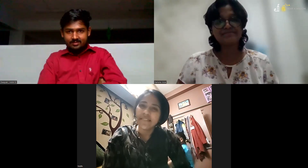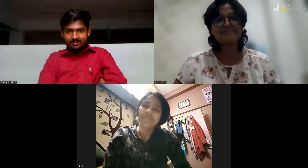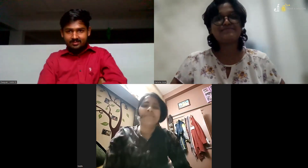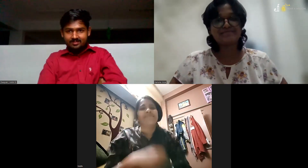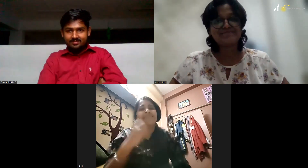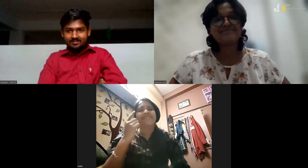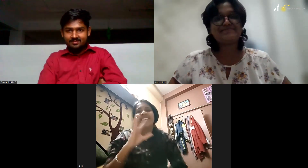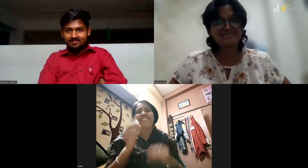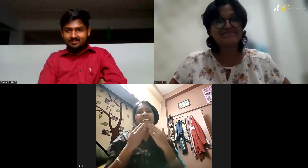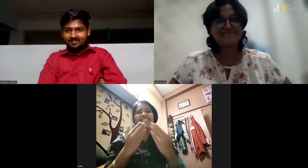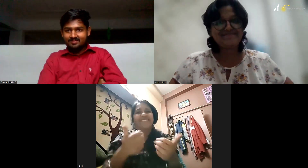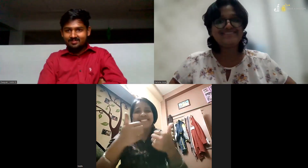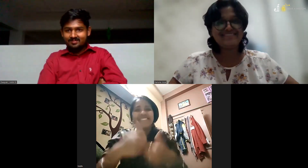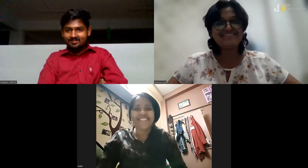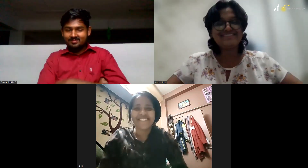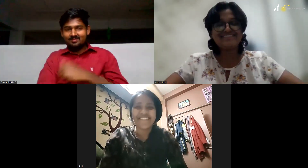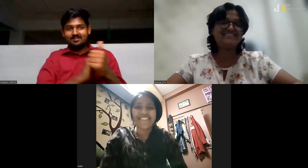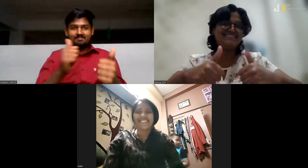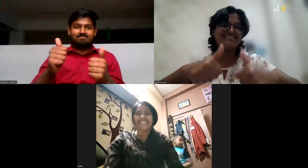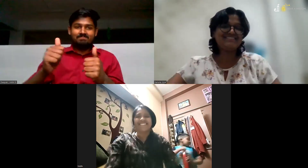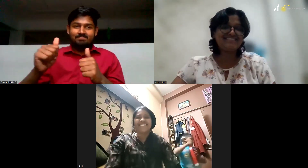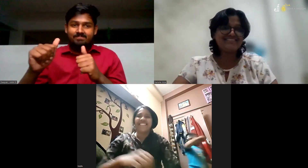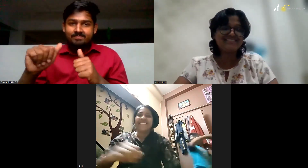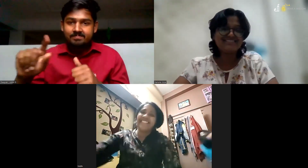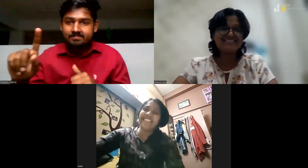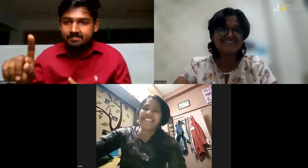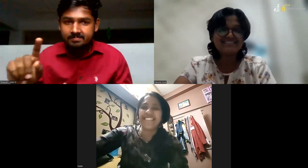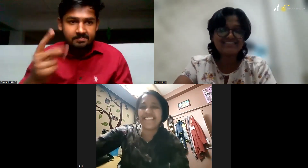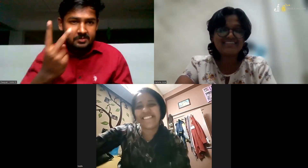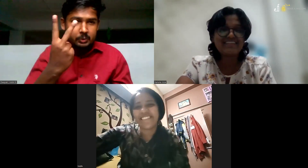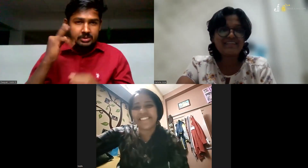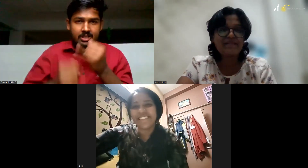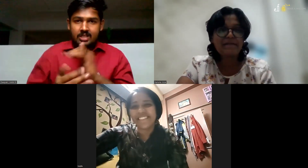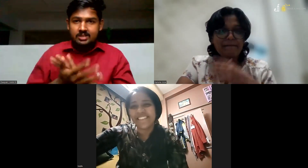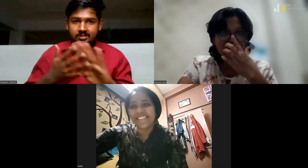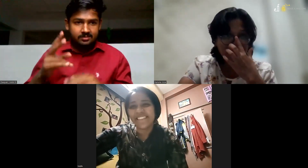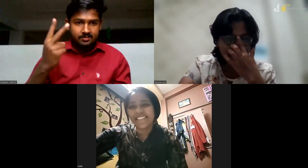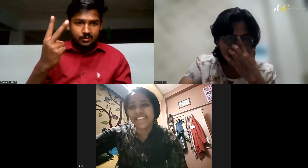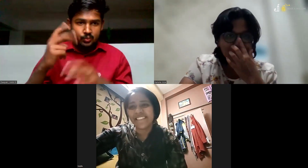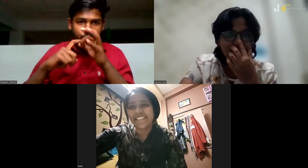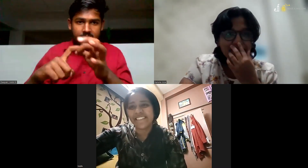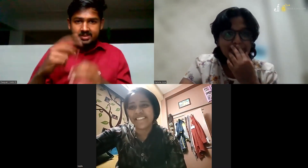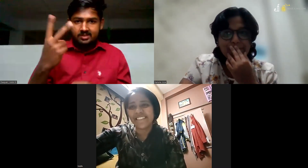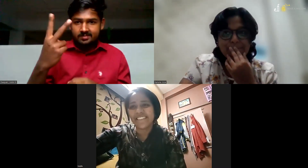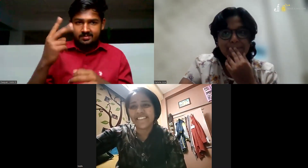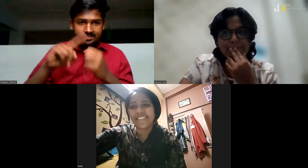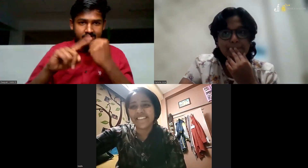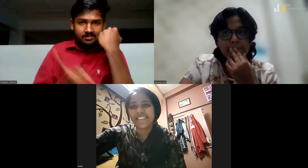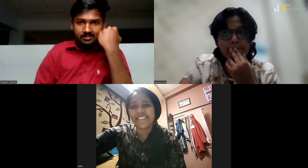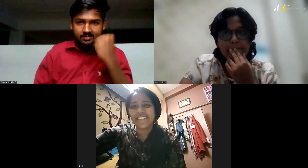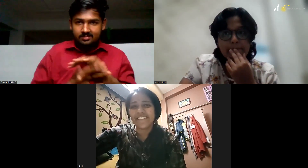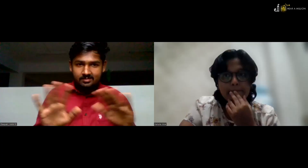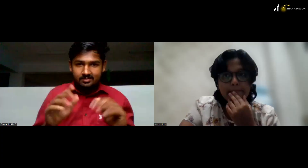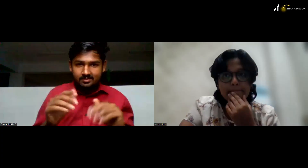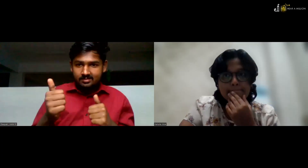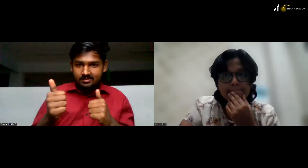have to go for sleep and how you have to manage. So it's quite noted down in my papers. So, okay,